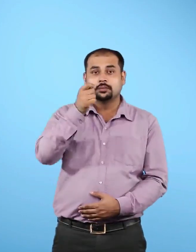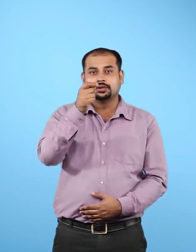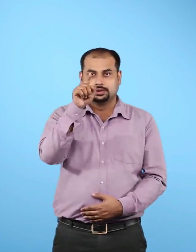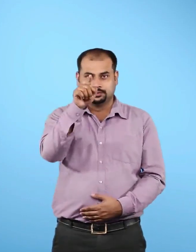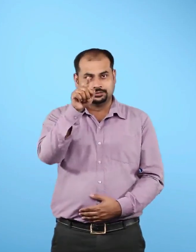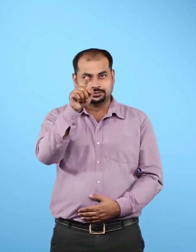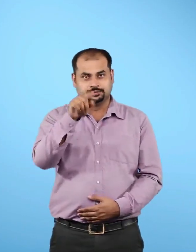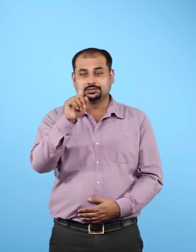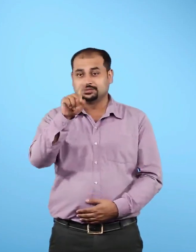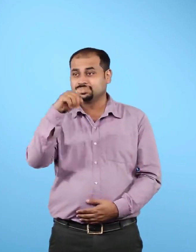Rupee,